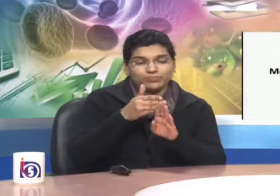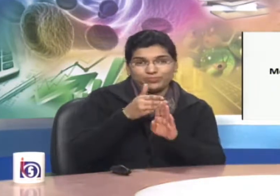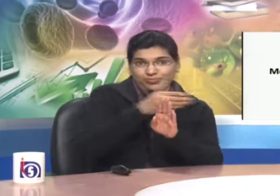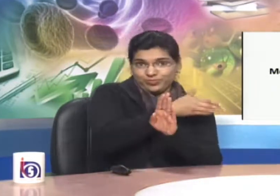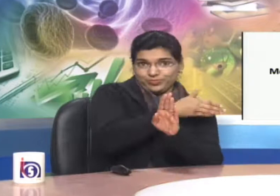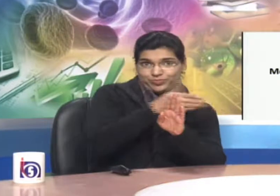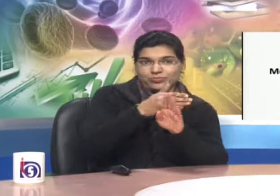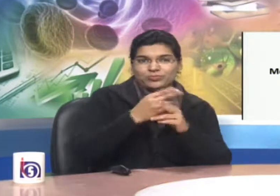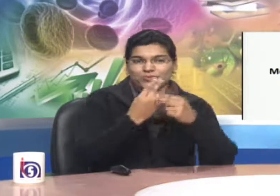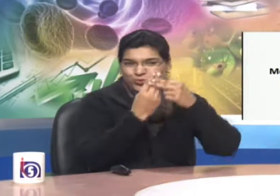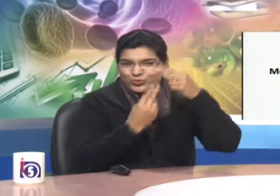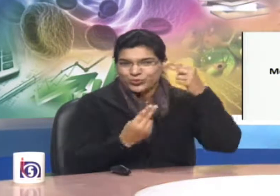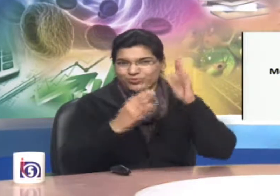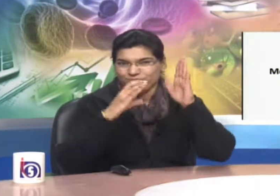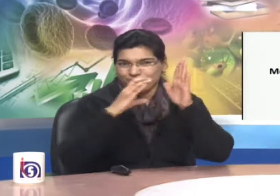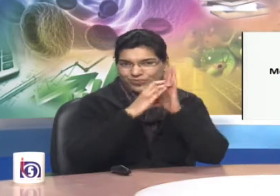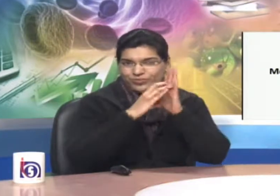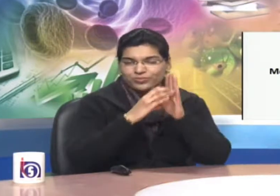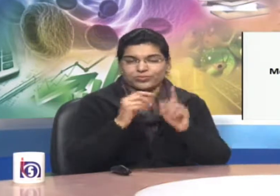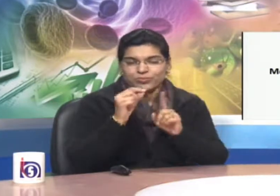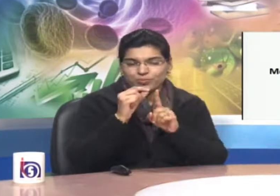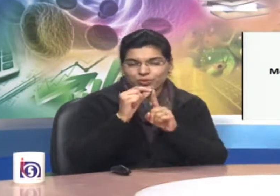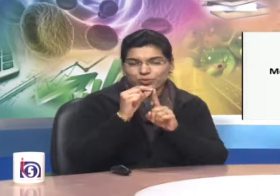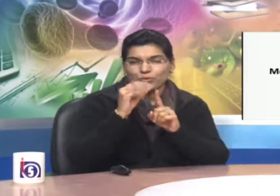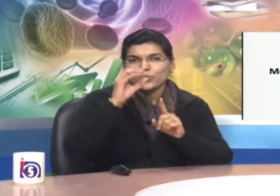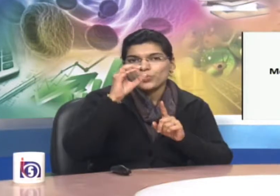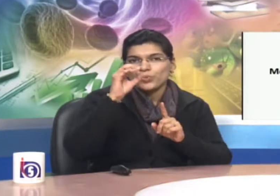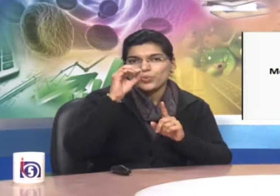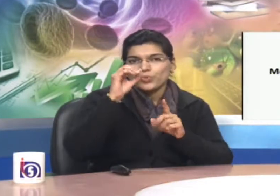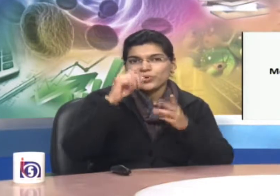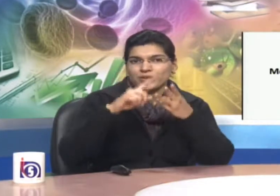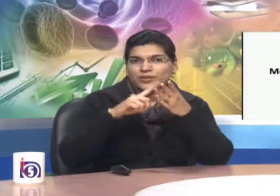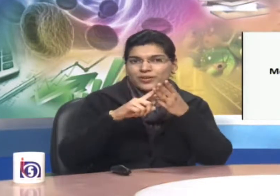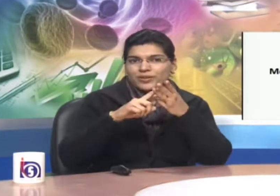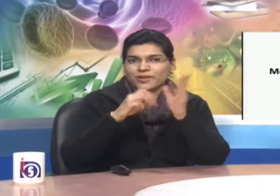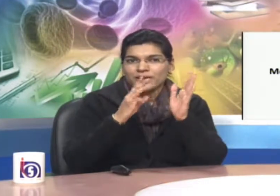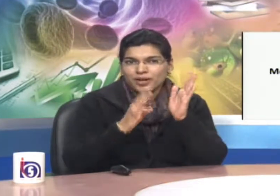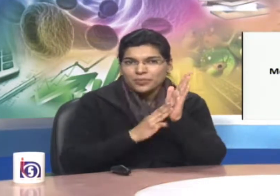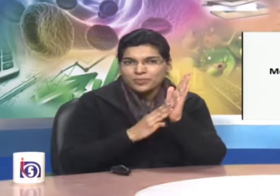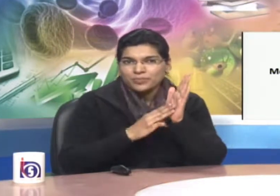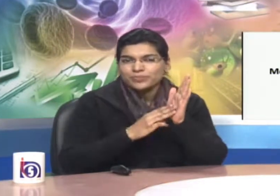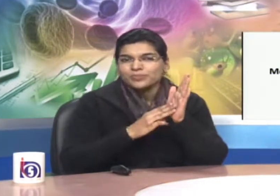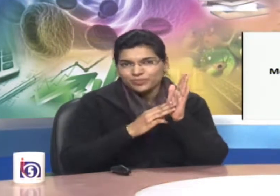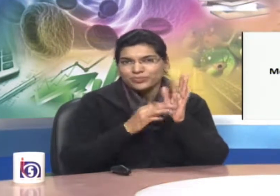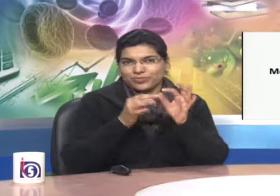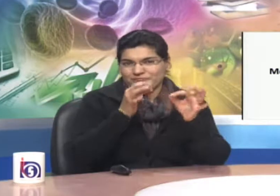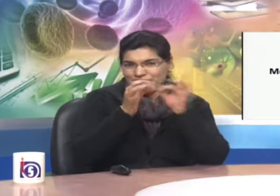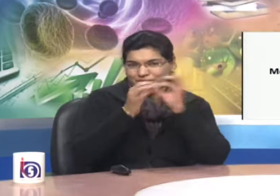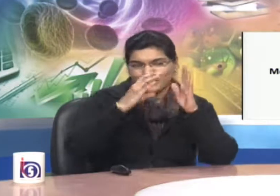This was the beautiful poem. Now we will do the metaphor and the simile.